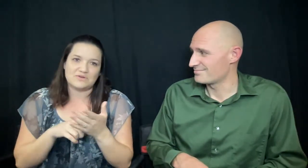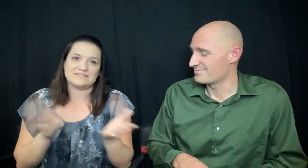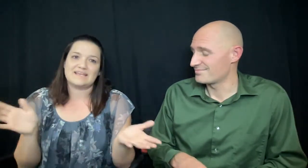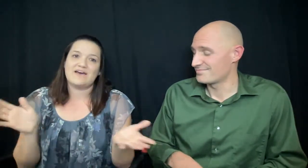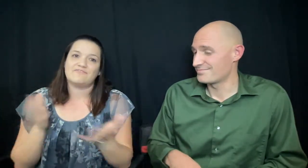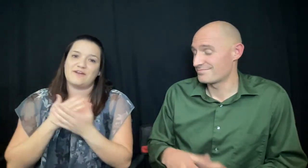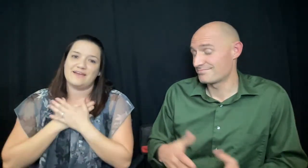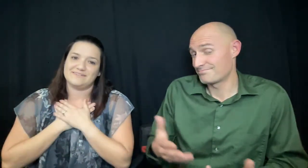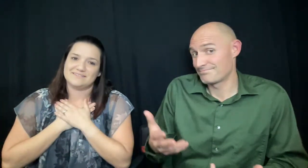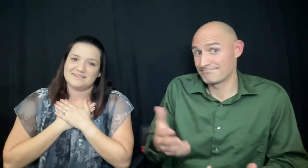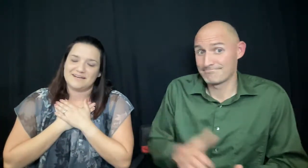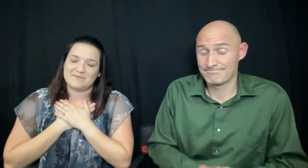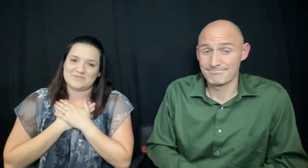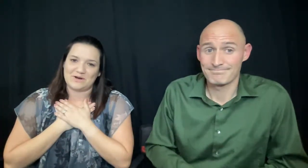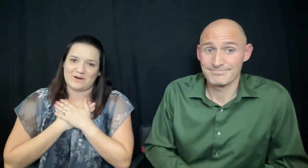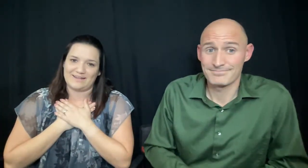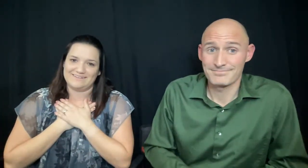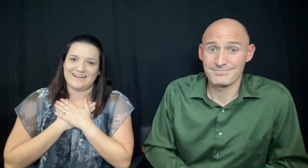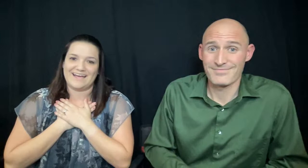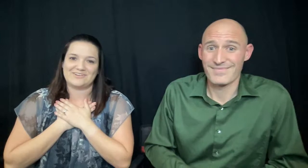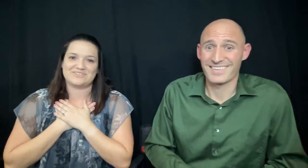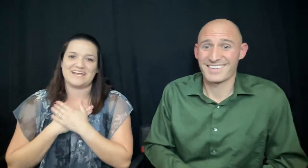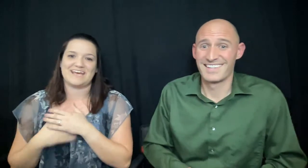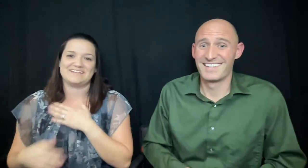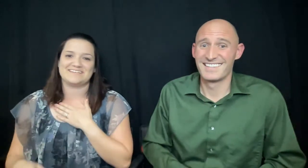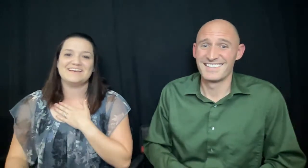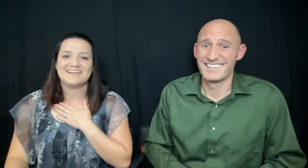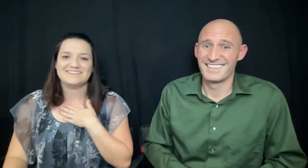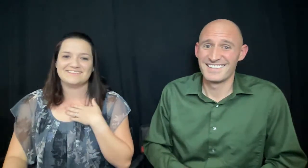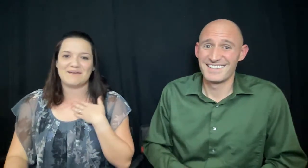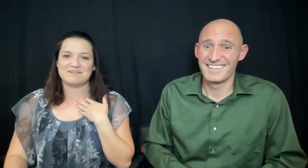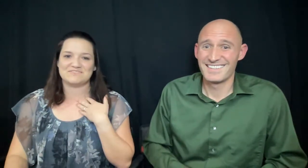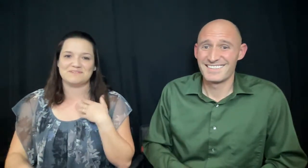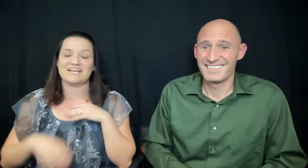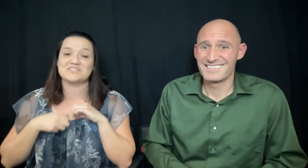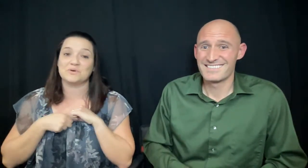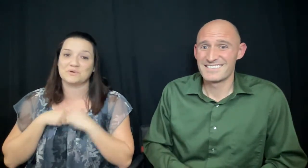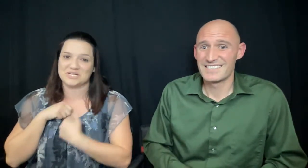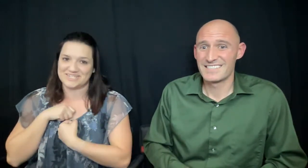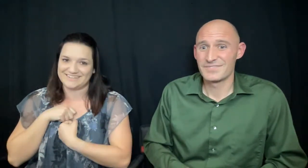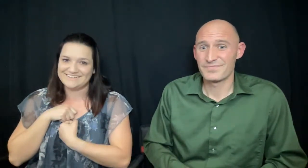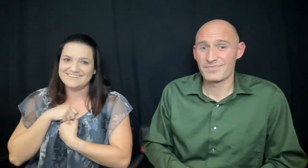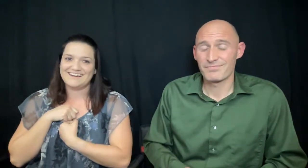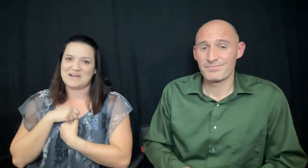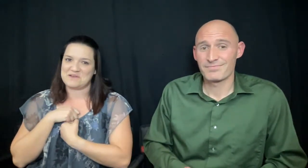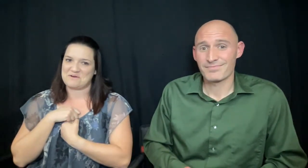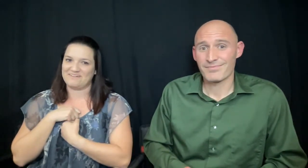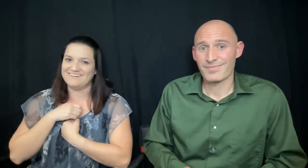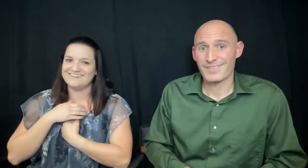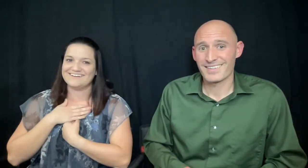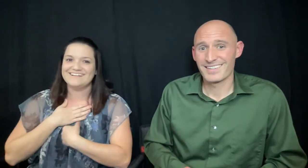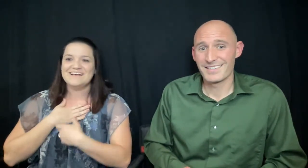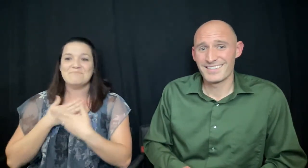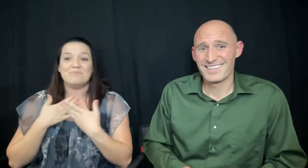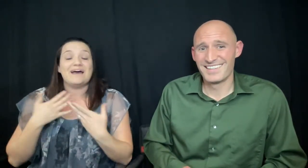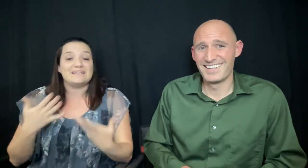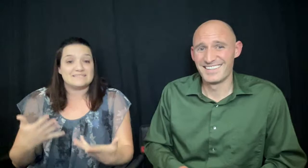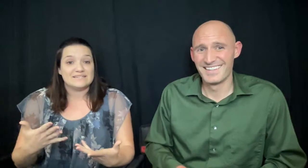notice. Friend, I'm sorry. I understand. That must have been like soul crushing. I know, but